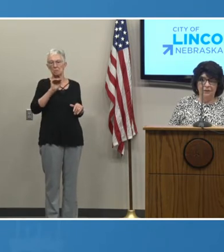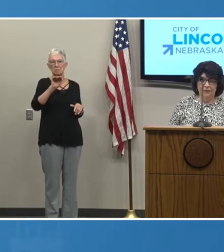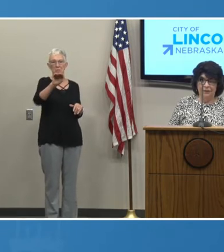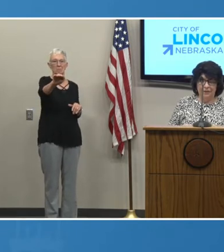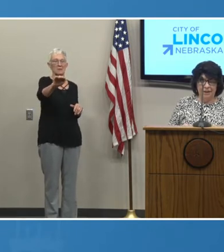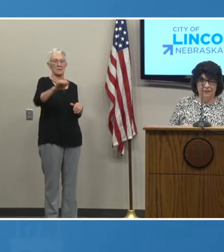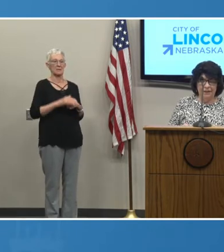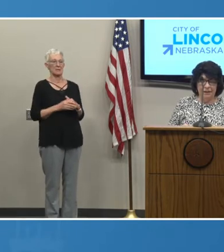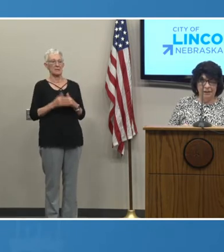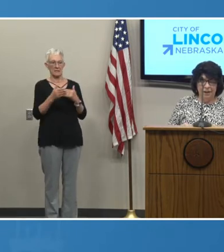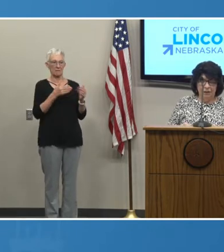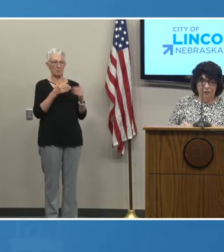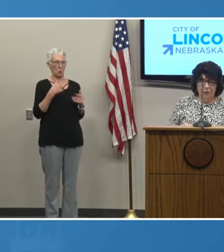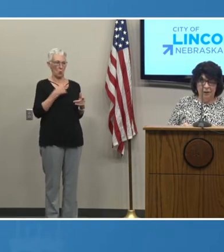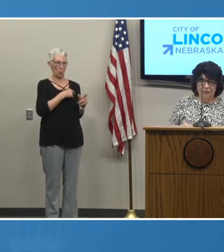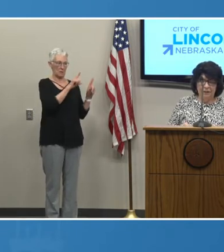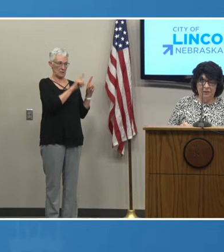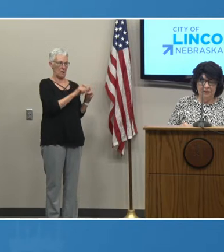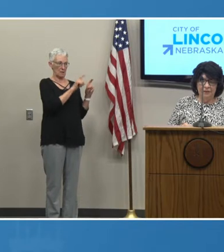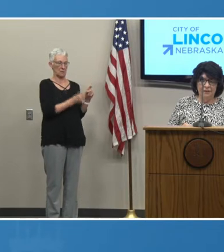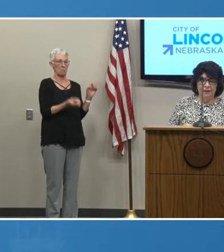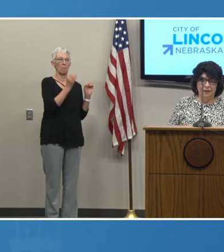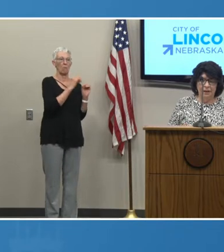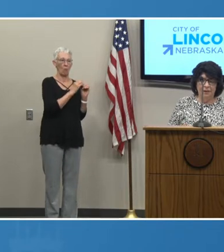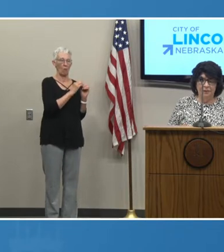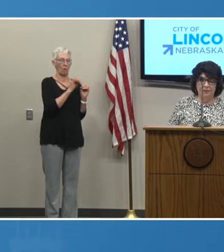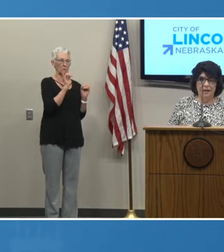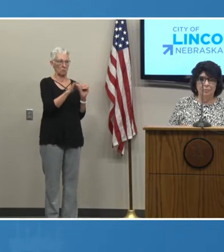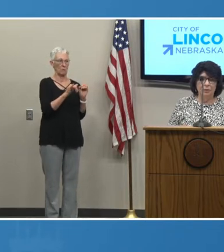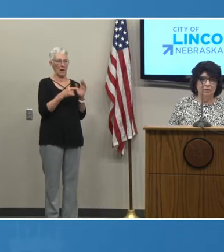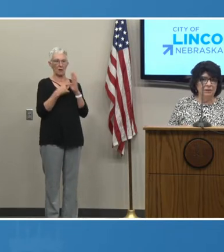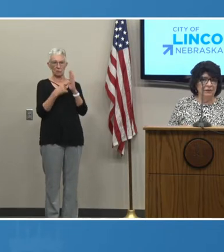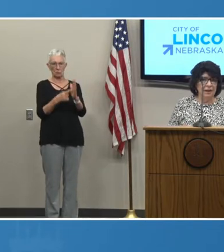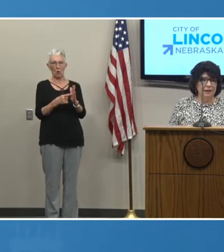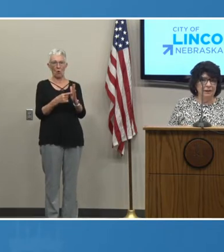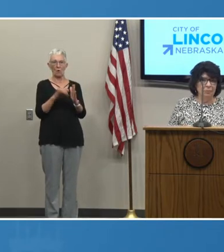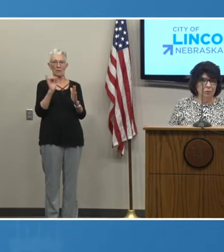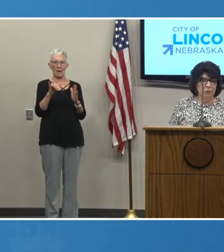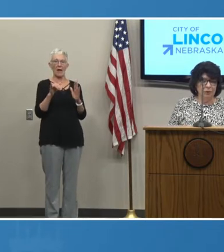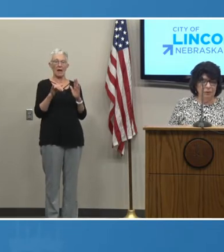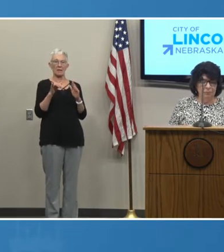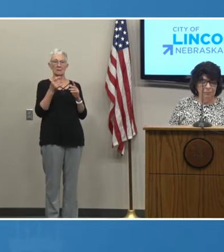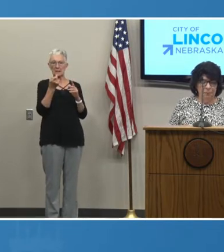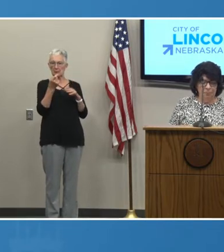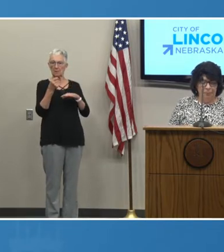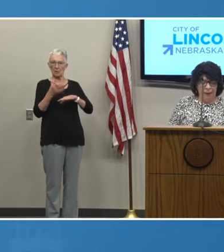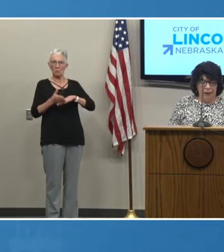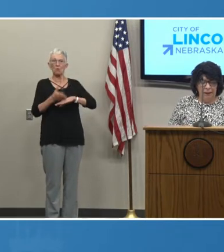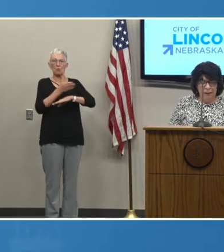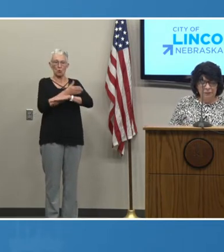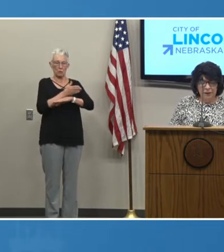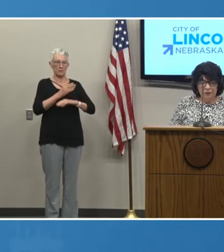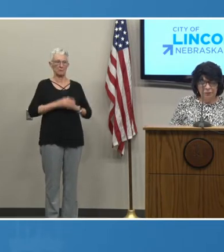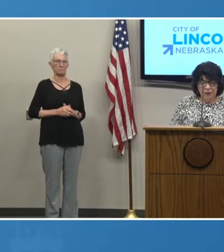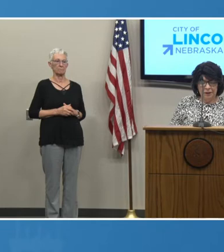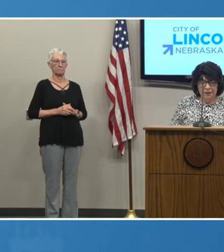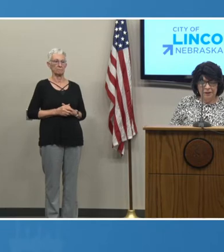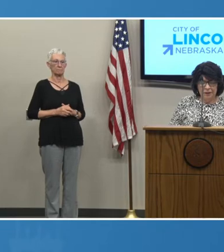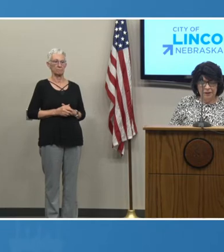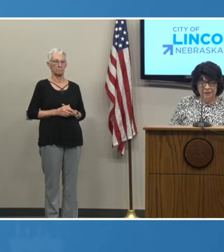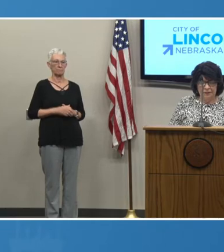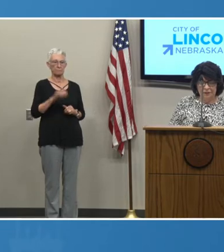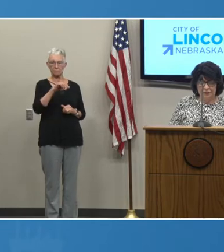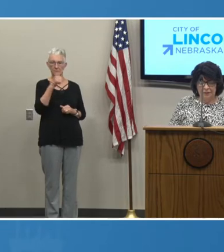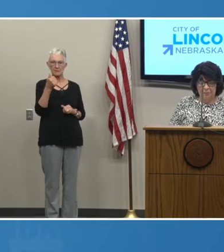significant increases in testing, so we consider this indicator stable to slightly improving. Another factor we